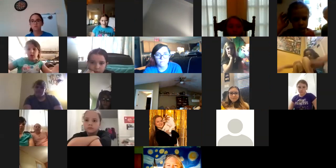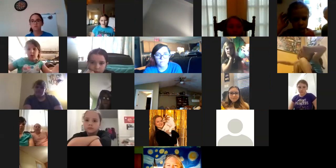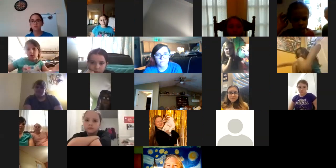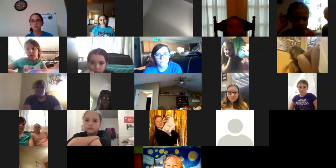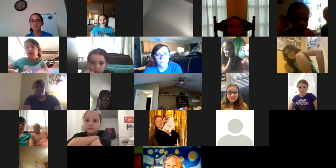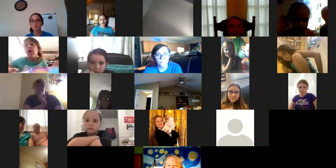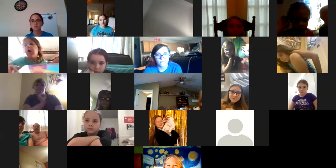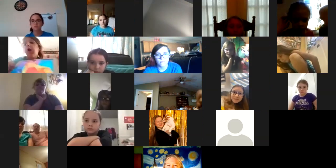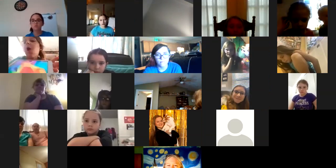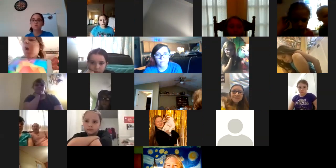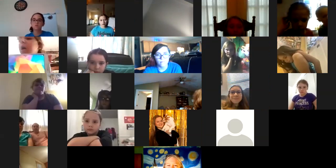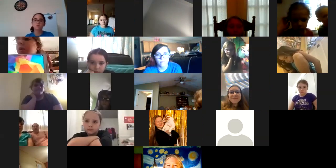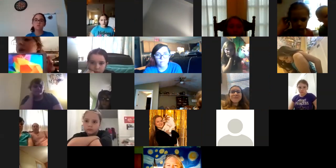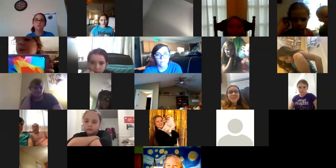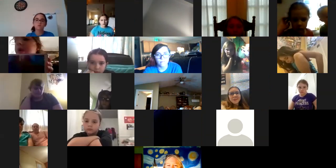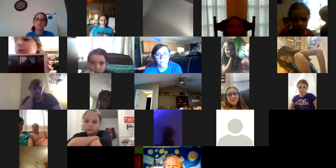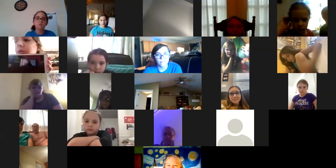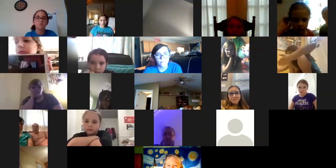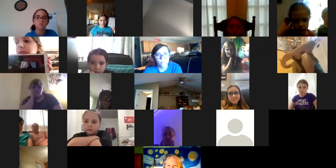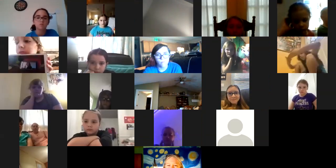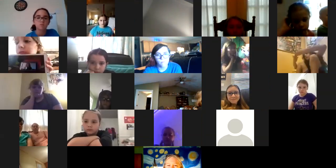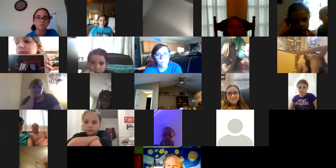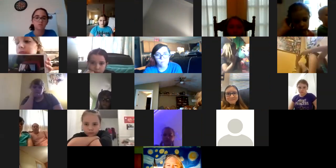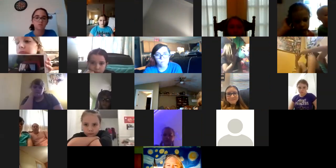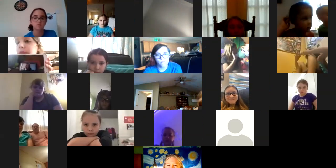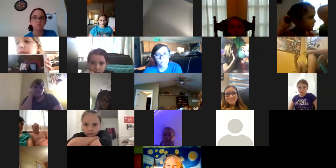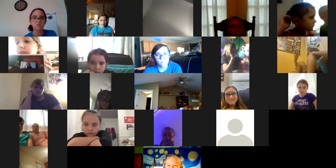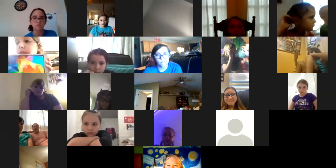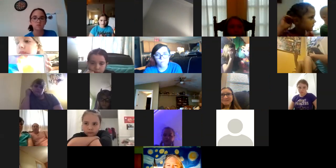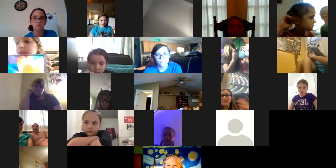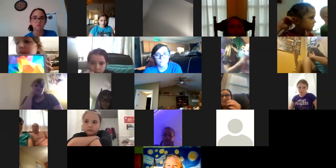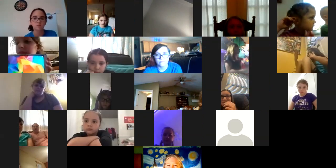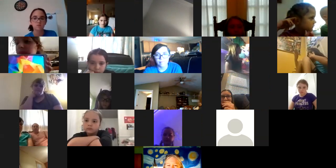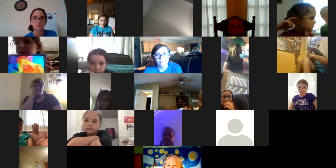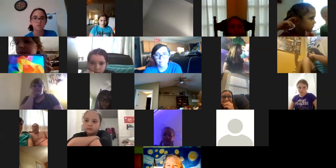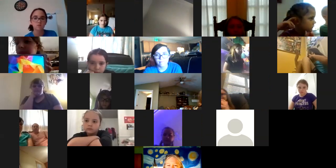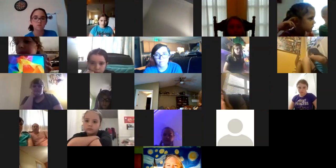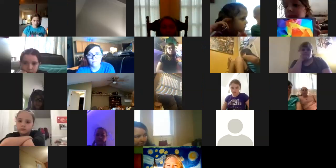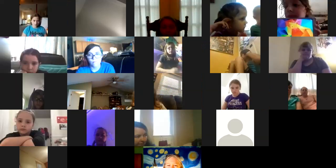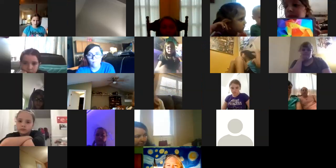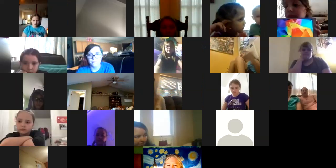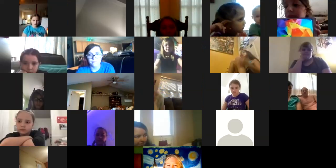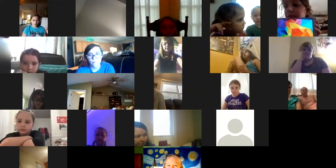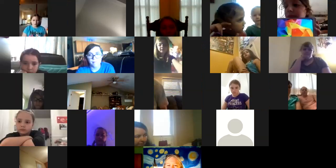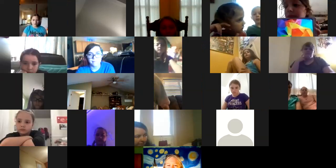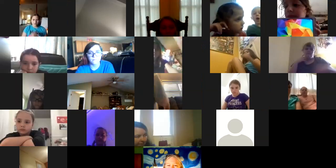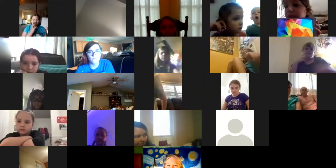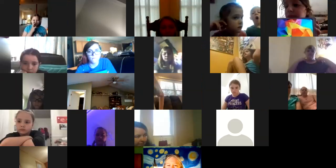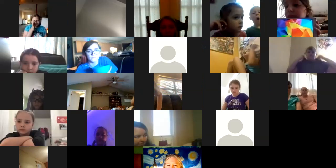governor and for the state has been quite a joy and something I'm honored to be able to do, and even more so honored that you guys want us